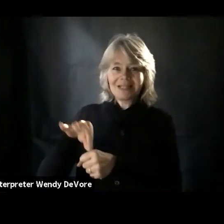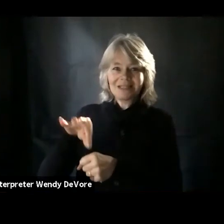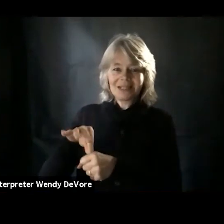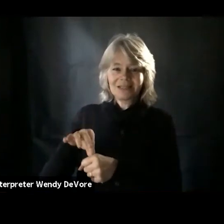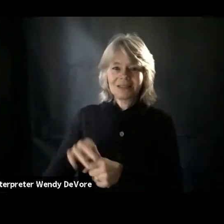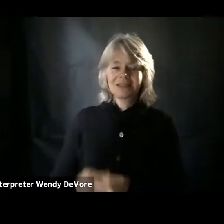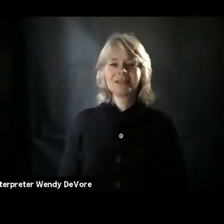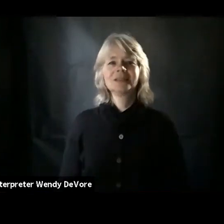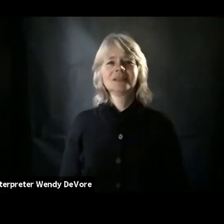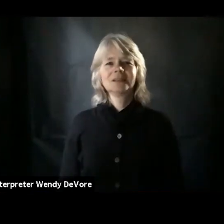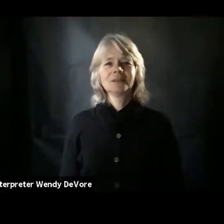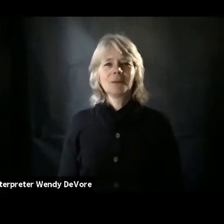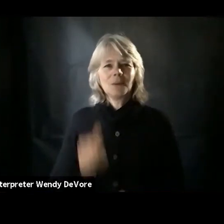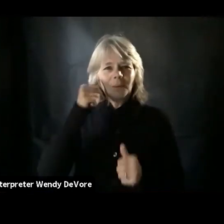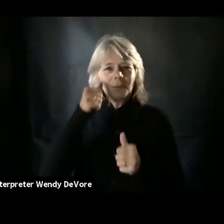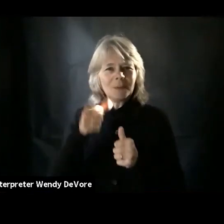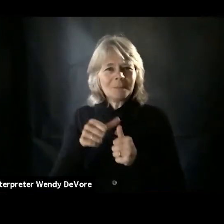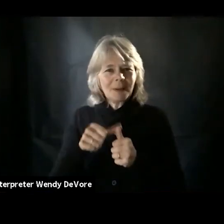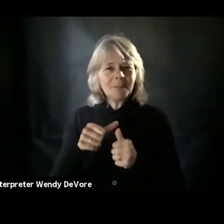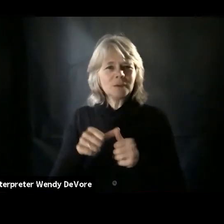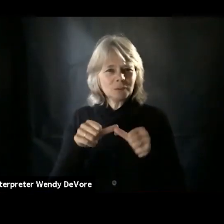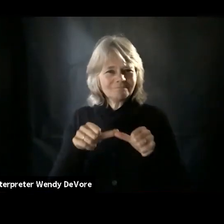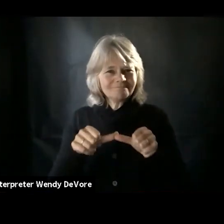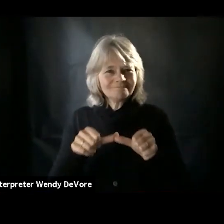let us practice trusting God.